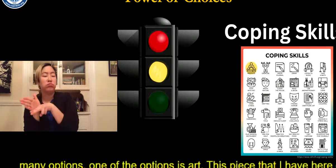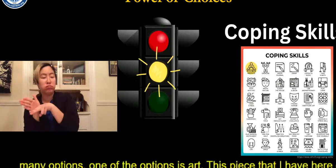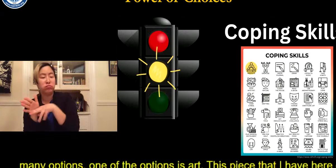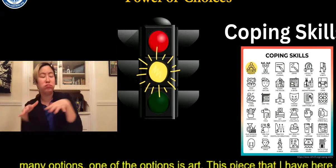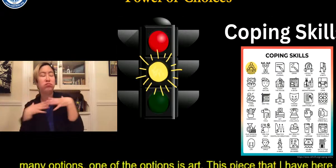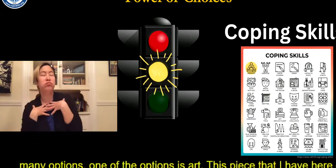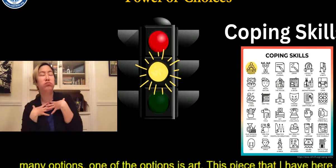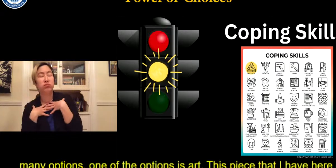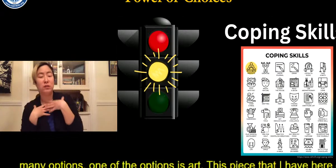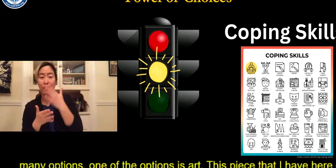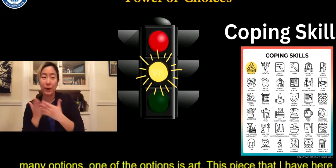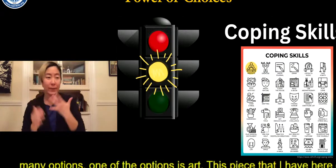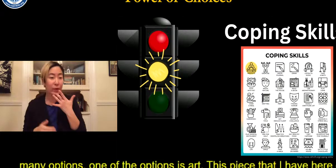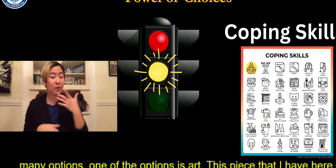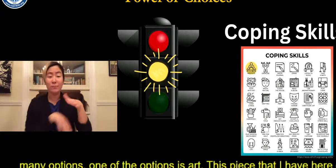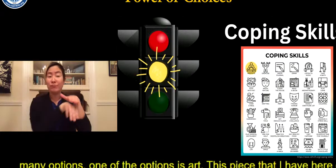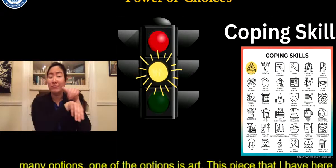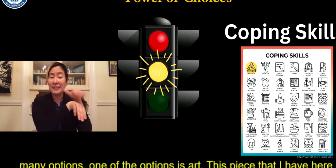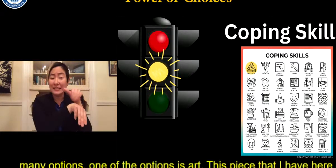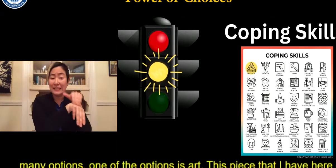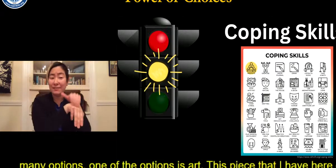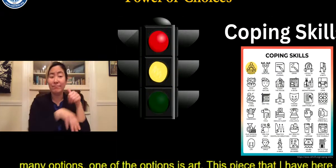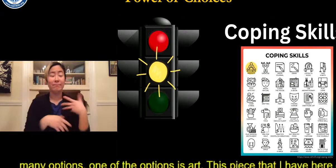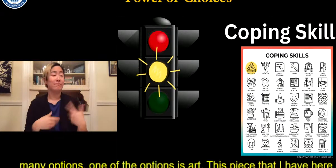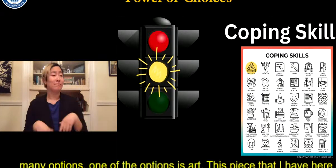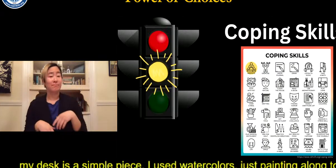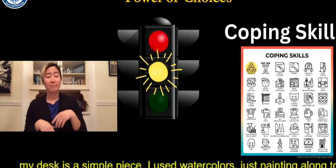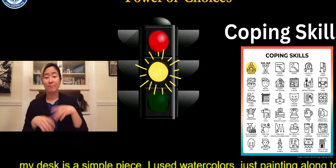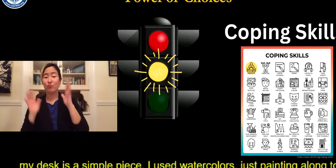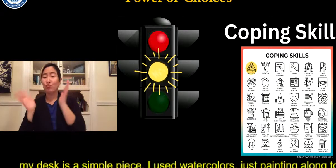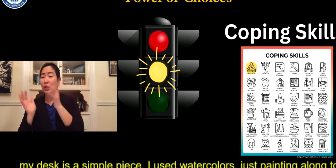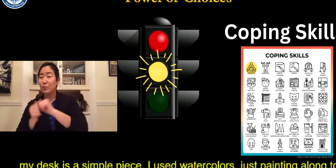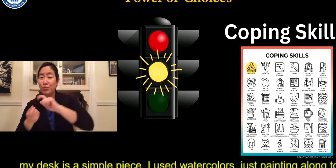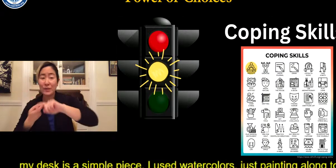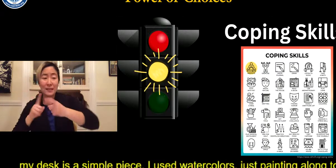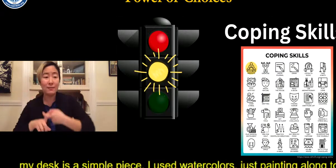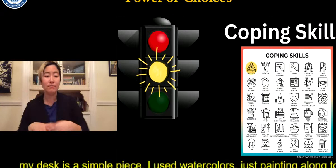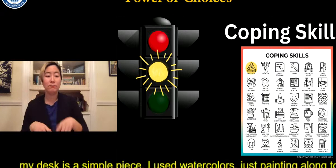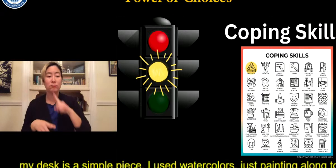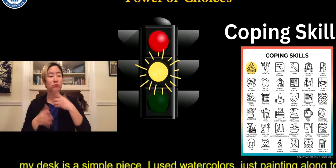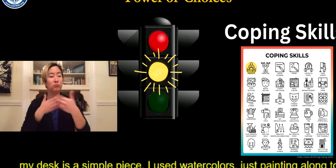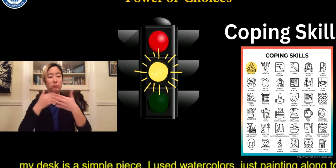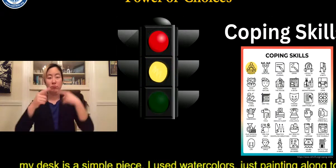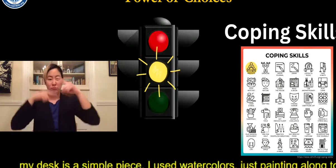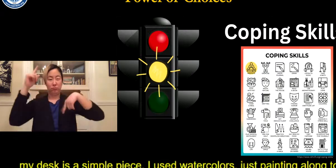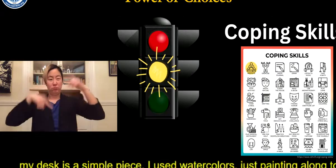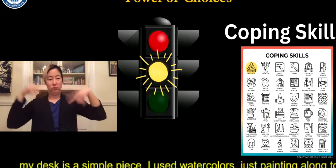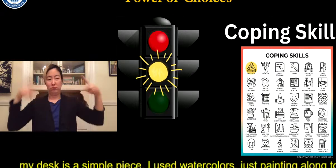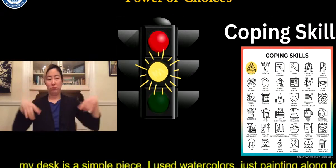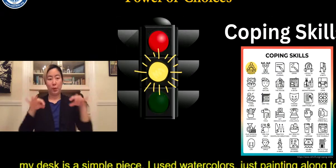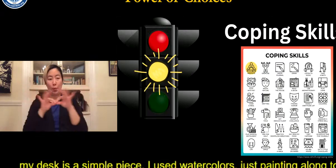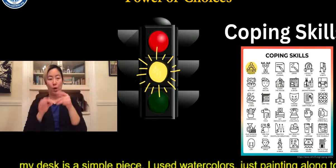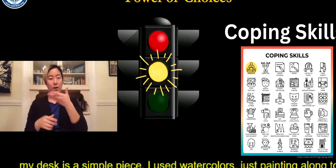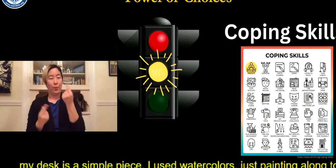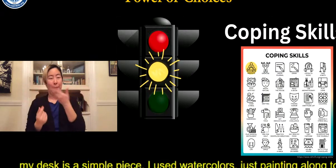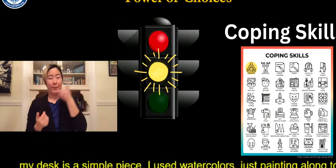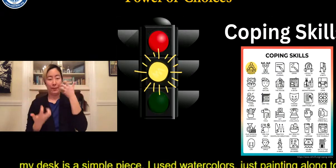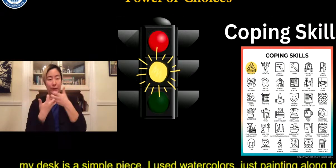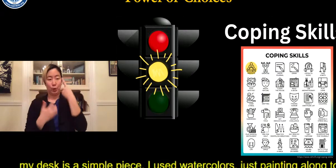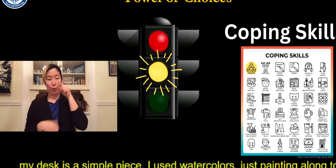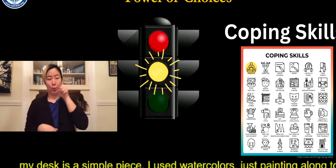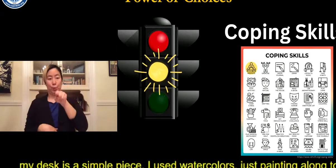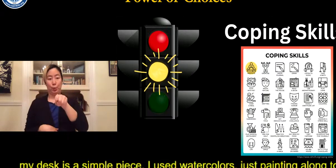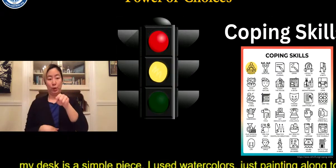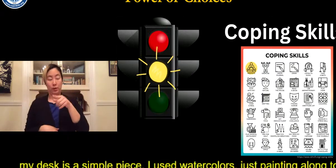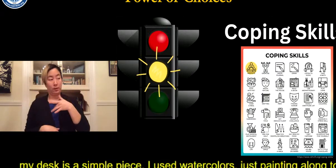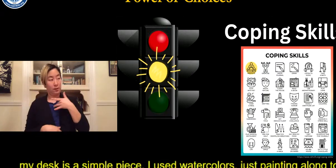via exercise. And then other folks relax in a hot tub. Some people prefer spending time with their pets.